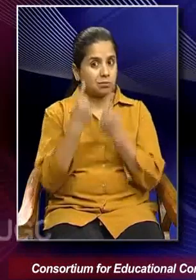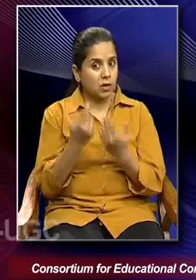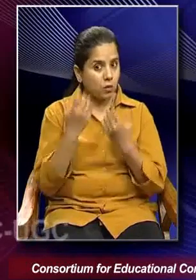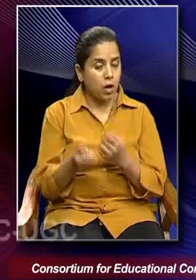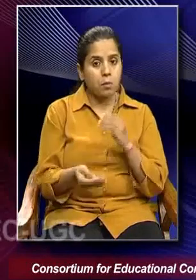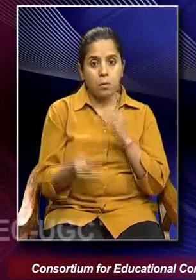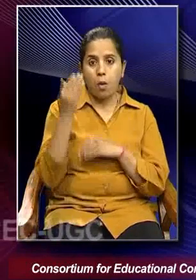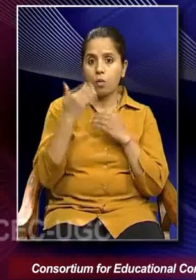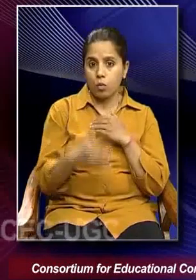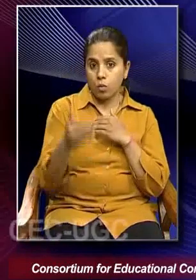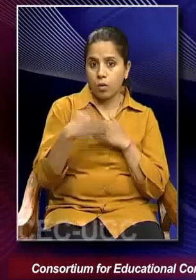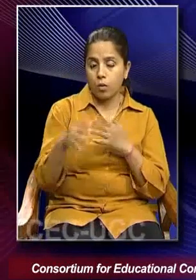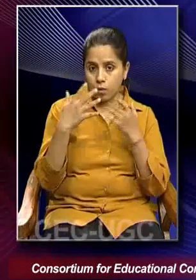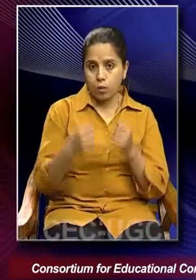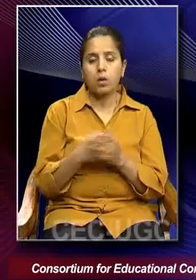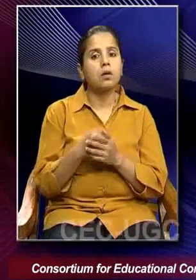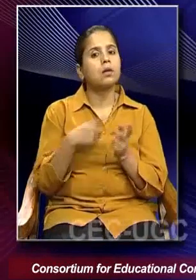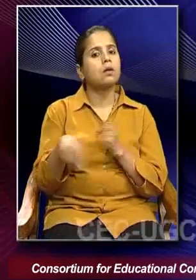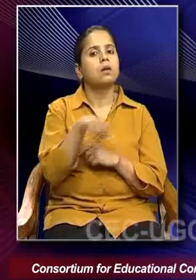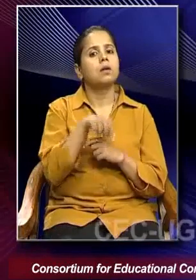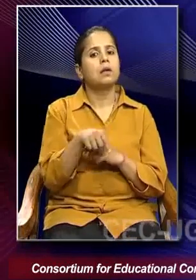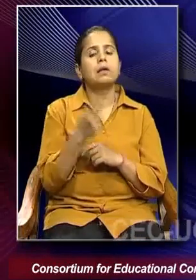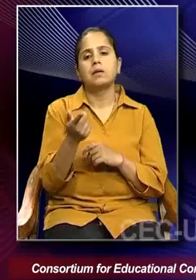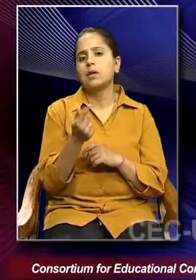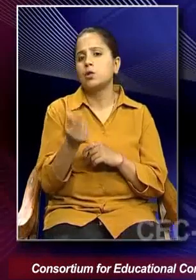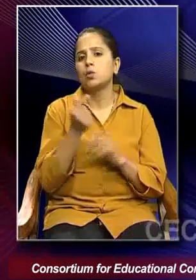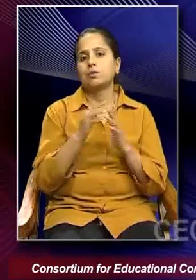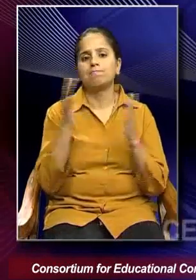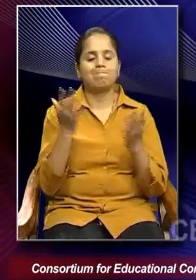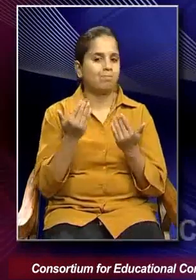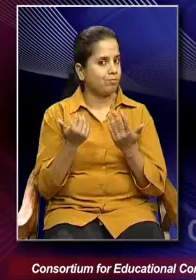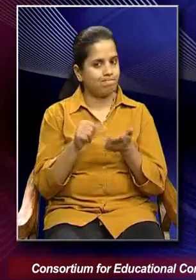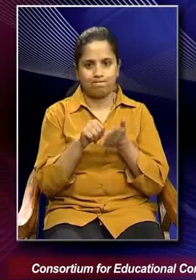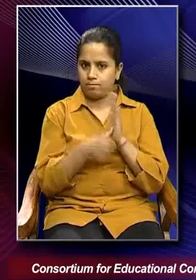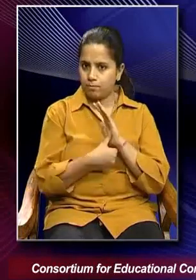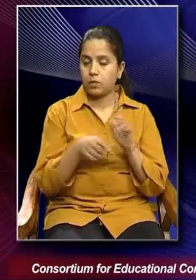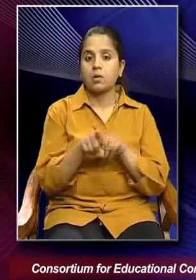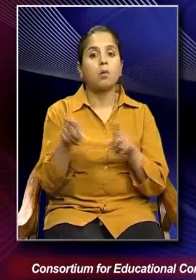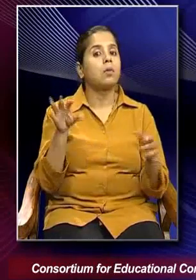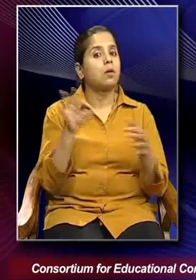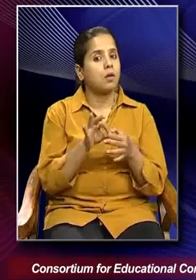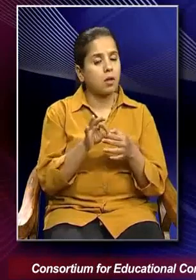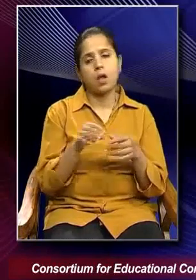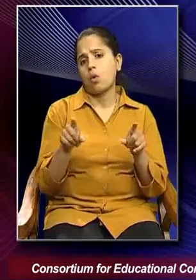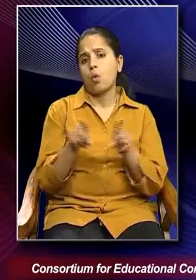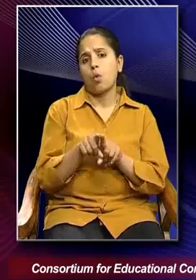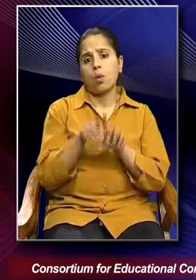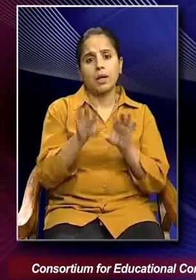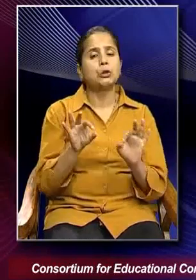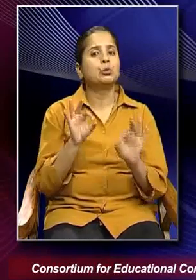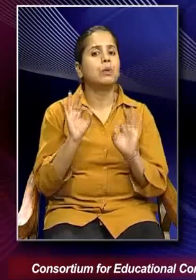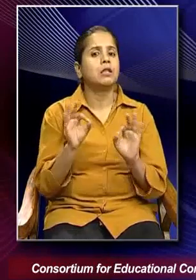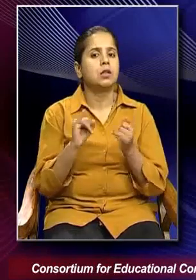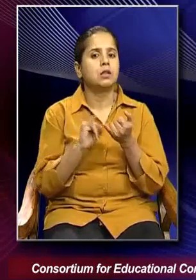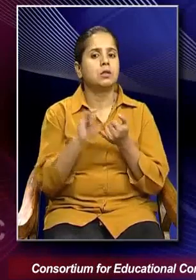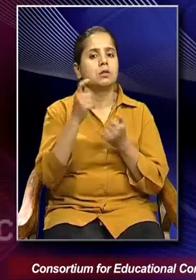more continuous basis, then these becomes not very useful. So in that case, there are also special